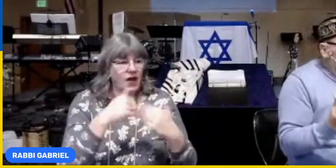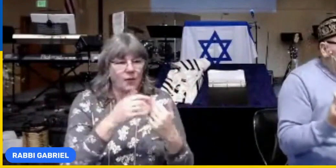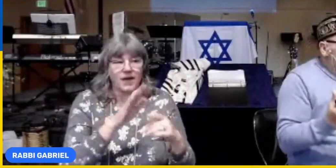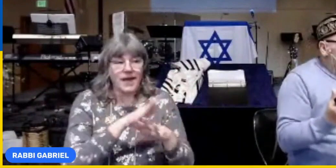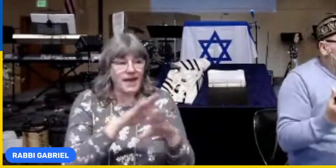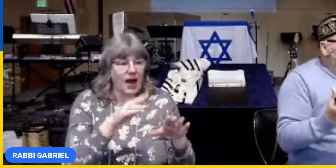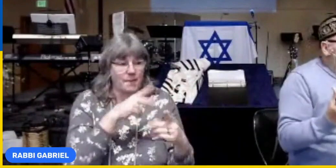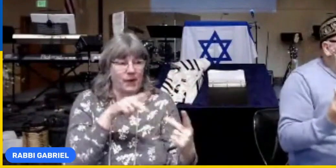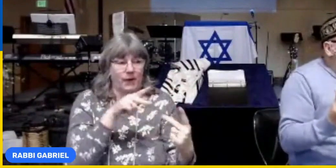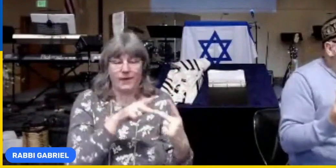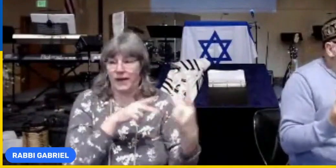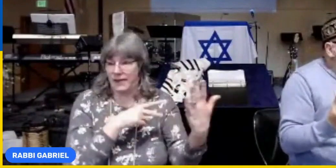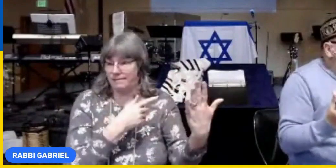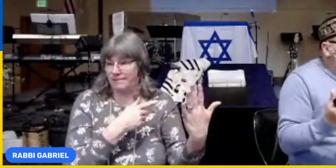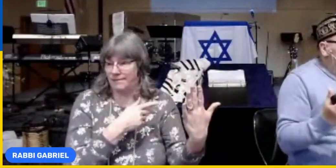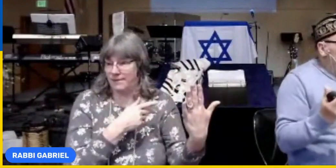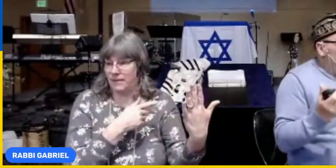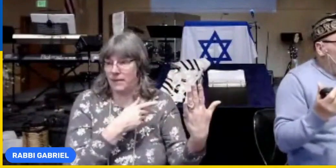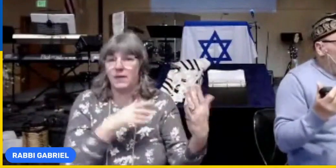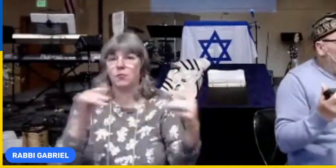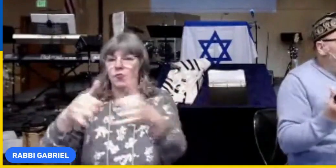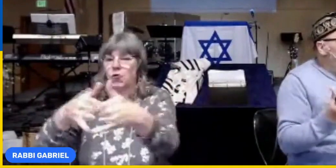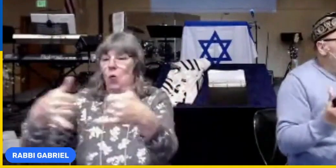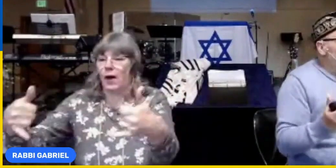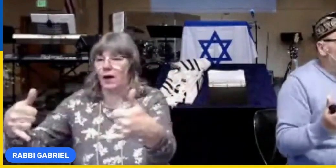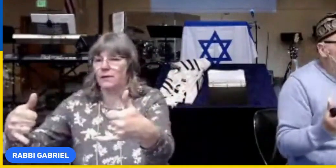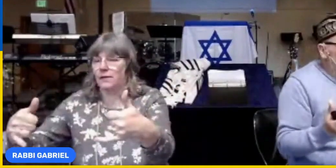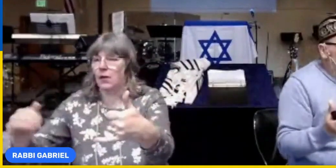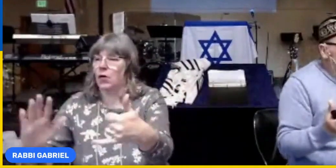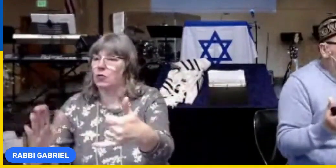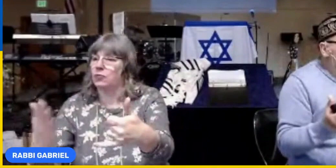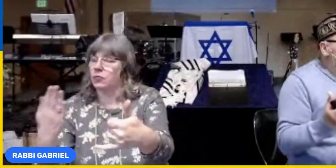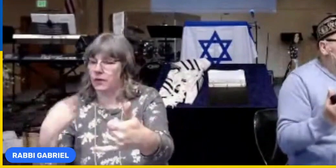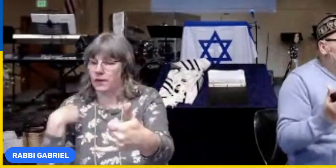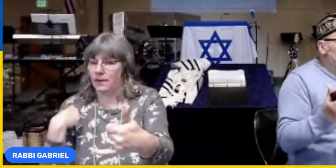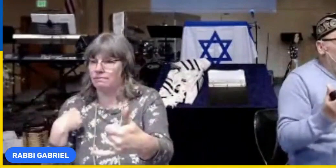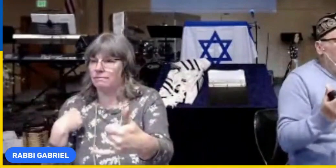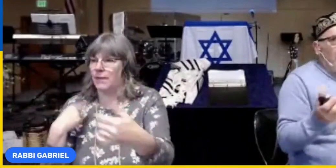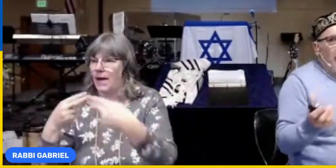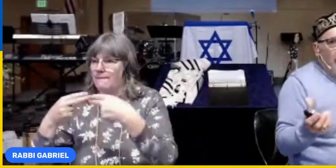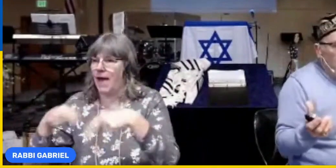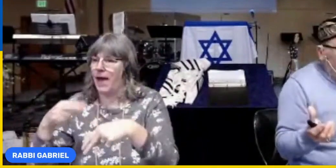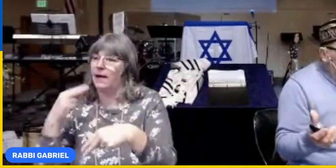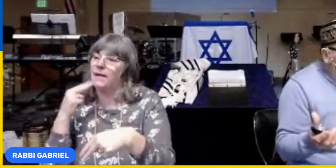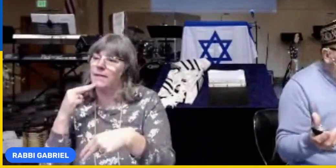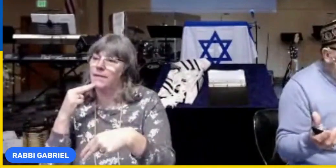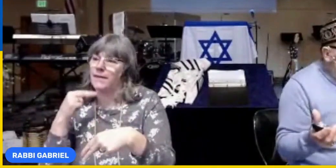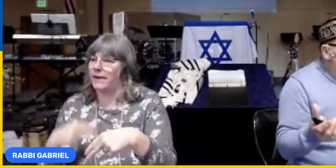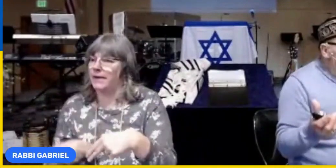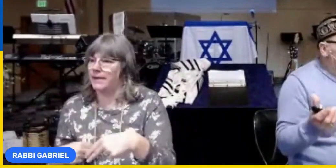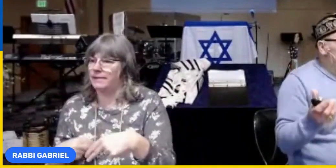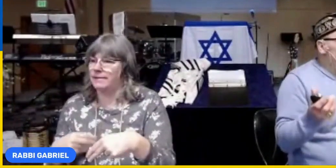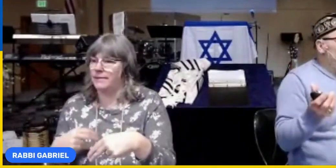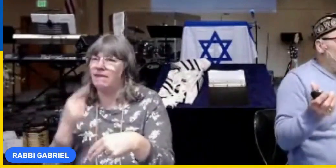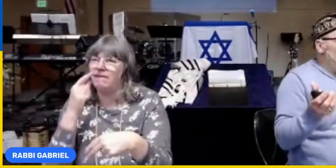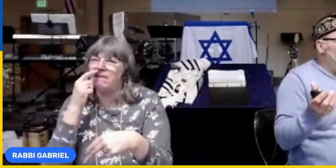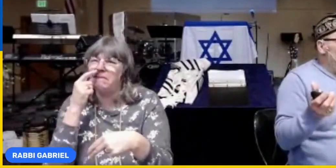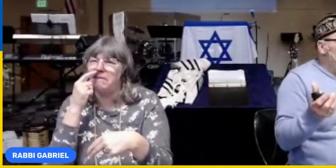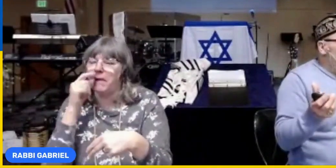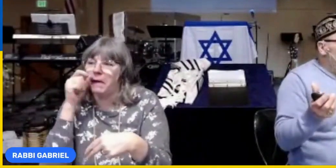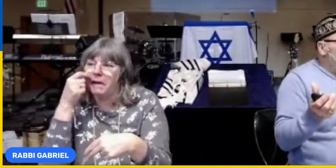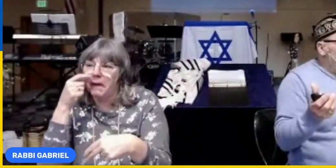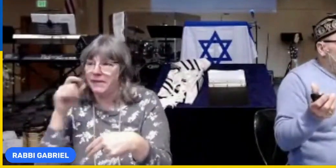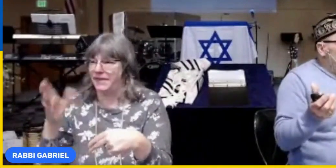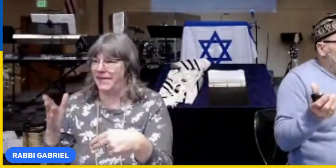You know, it shows the egg on the face, the booger on the nose, you